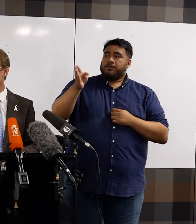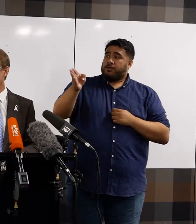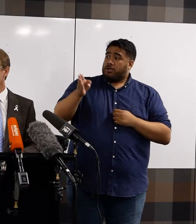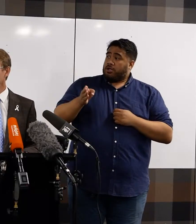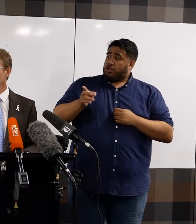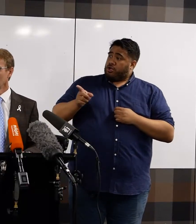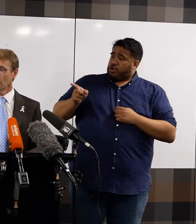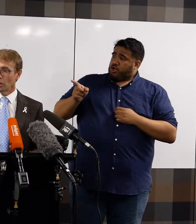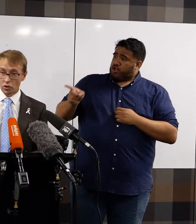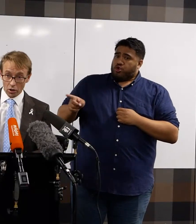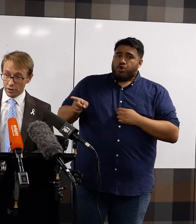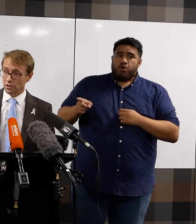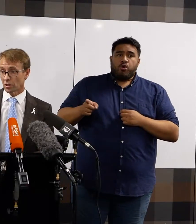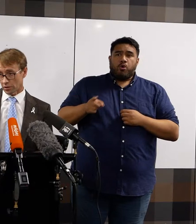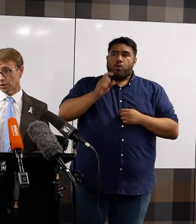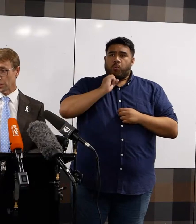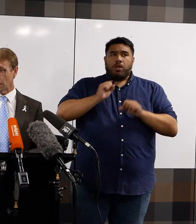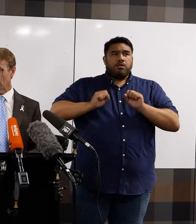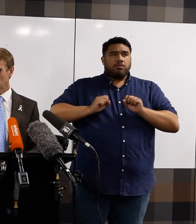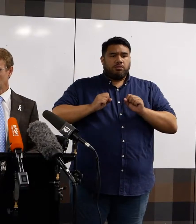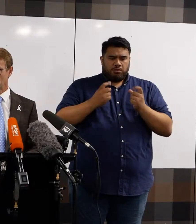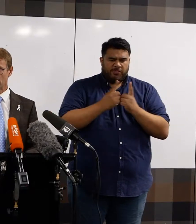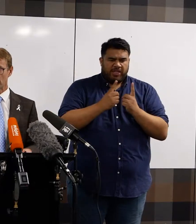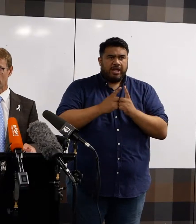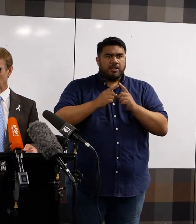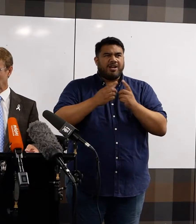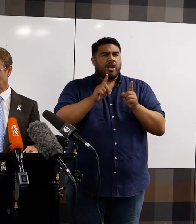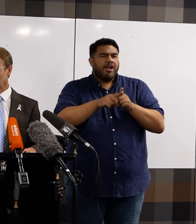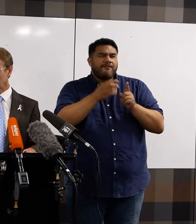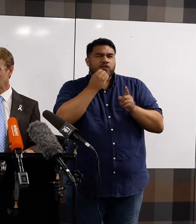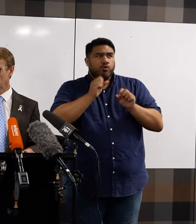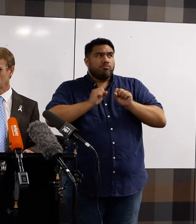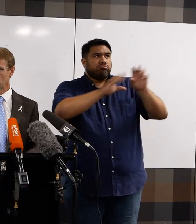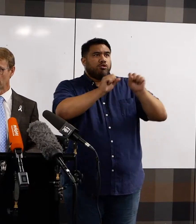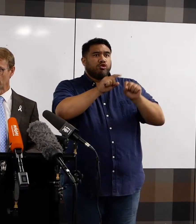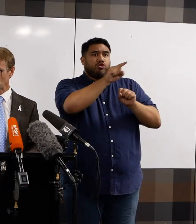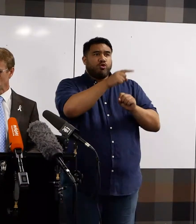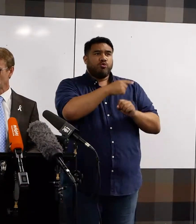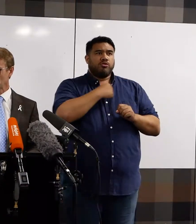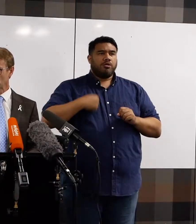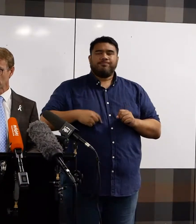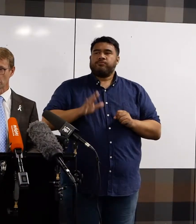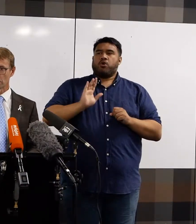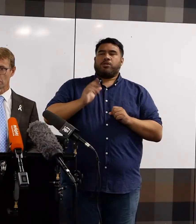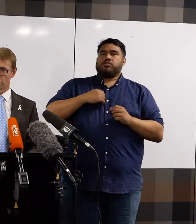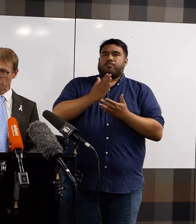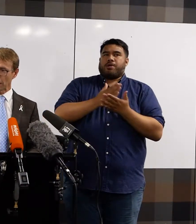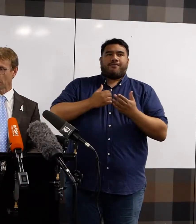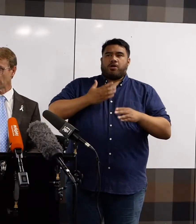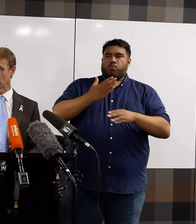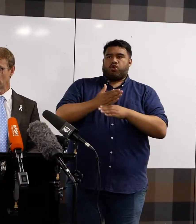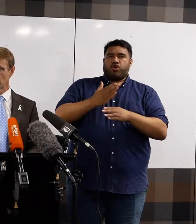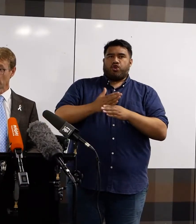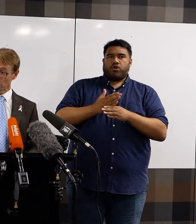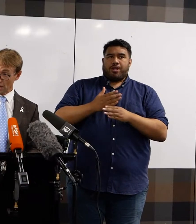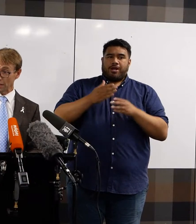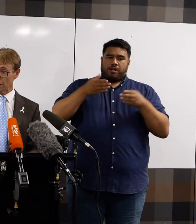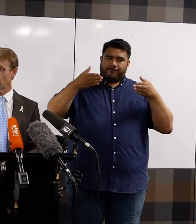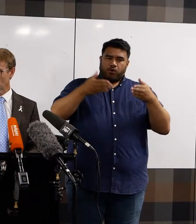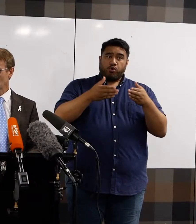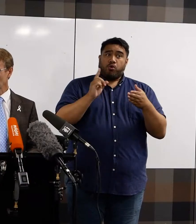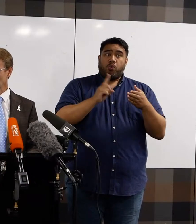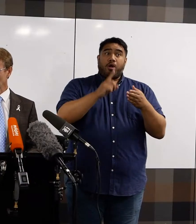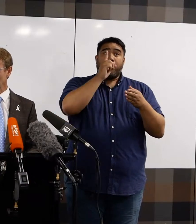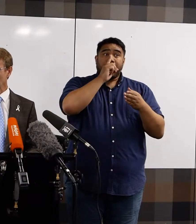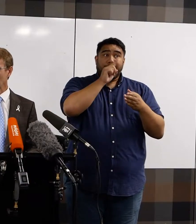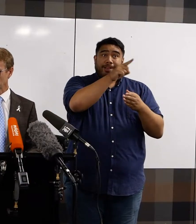food? No, that's not the focus of the mission over there. It's to bring back the New Zealanders and other